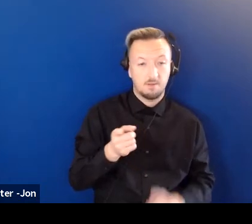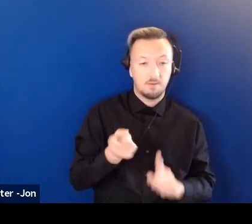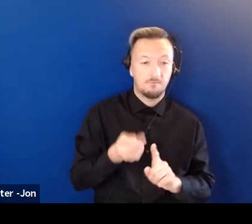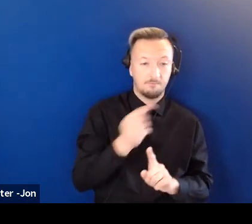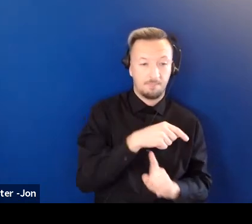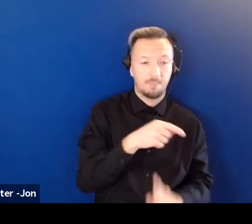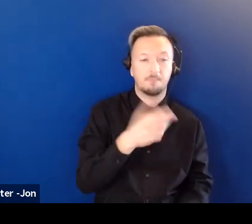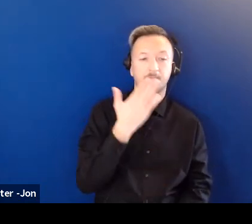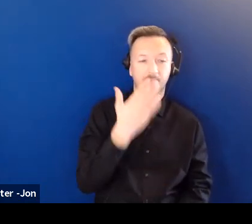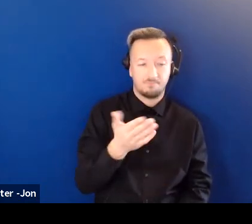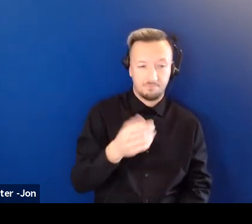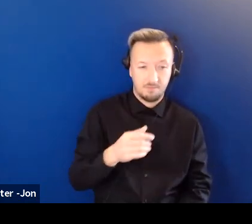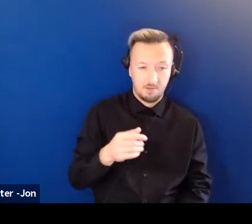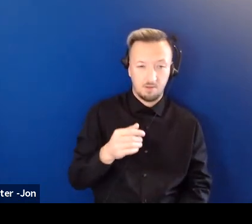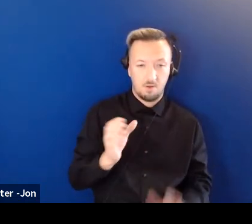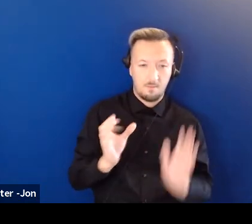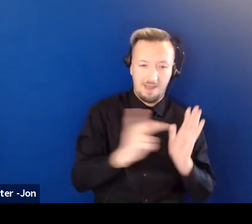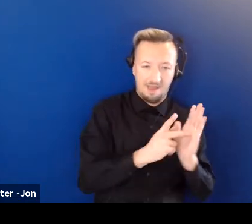All right, thank you.